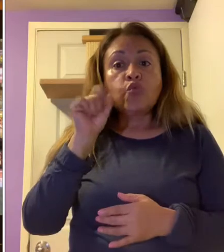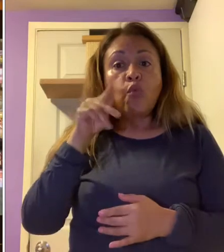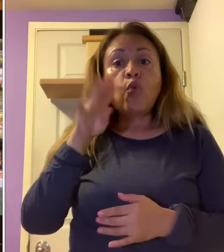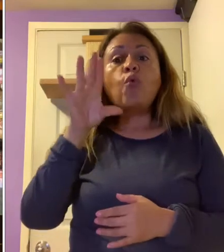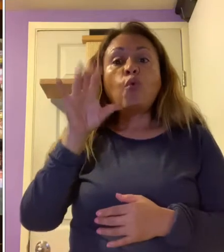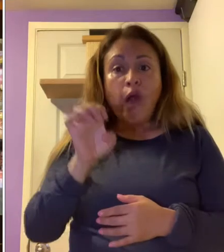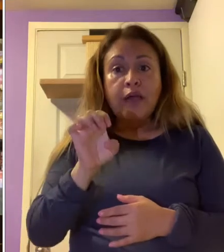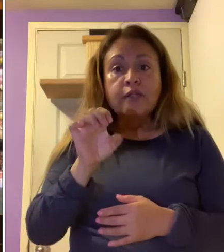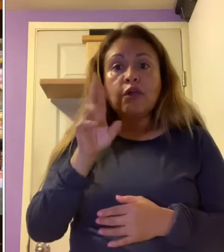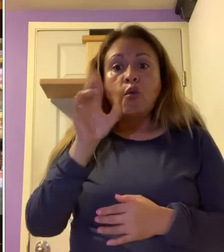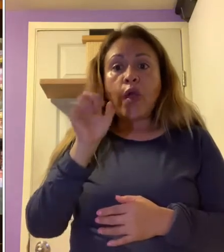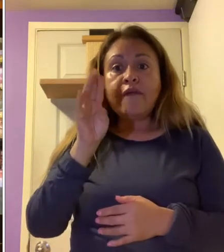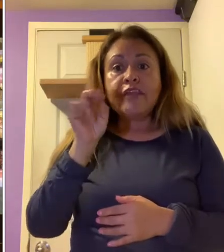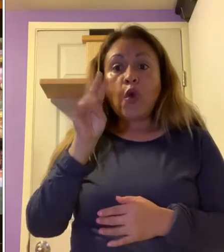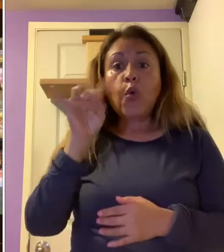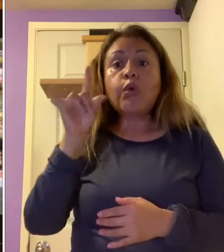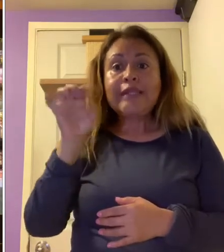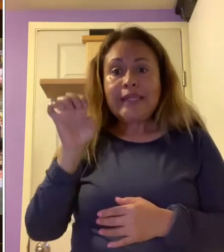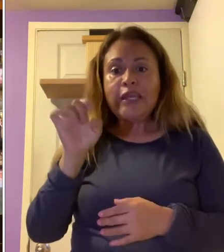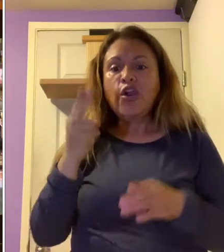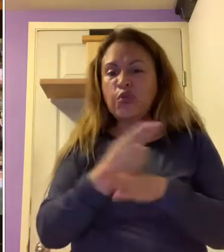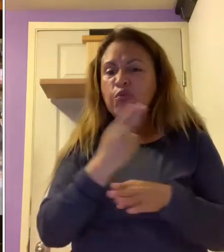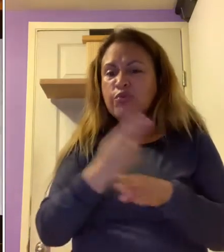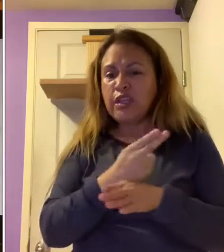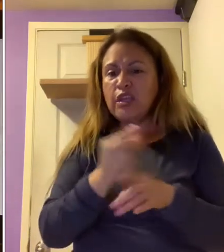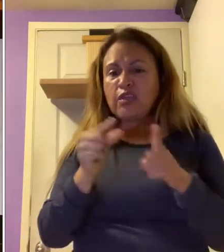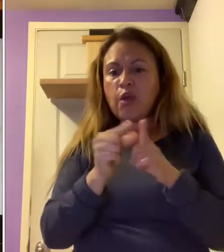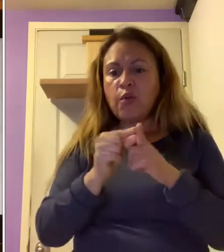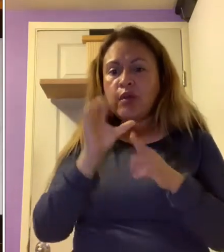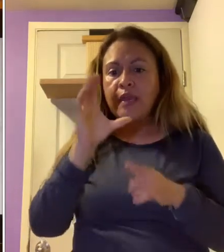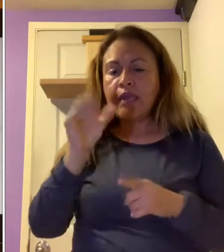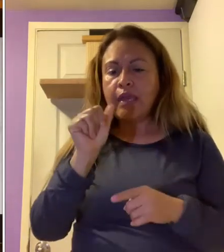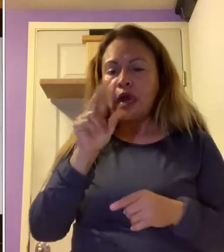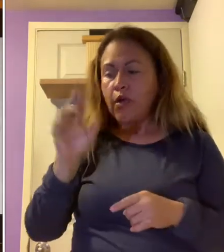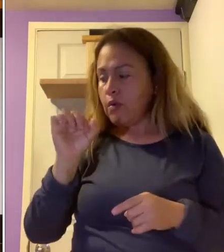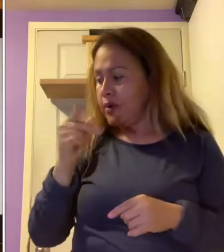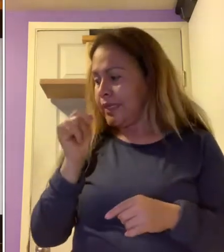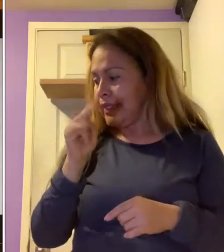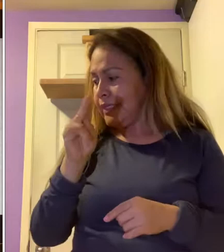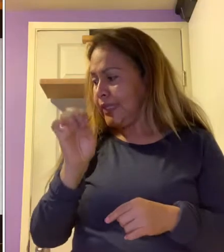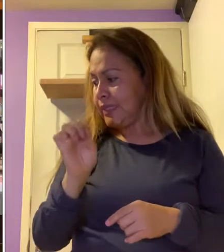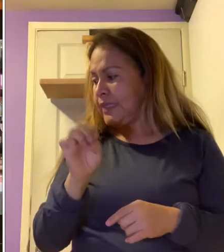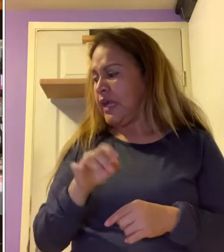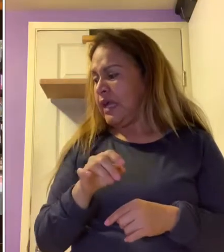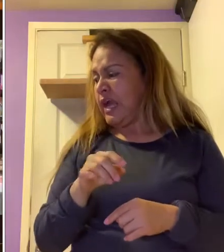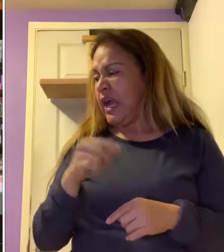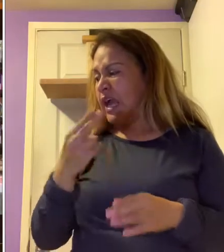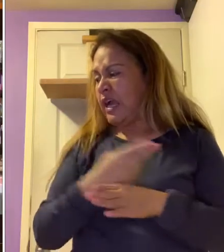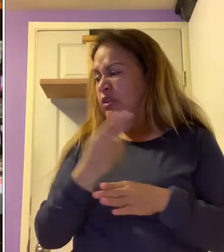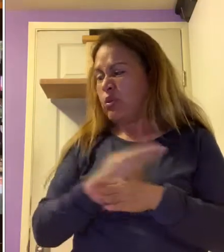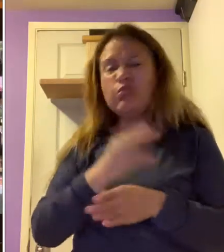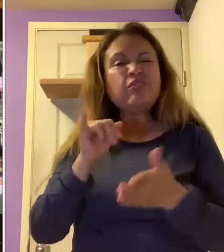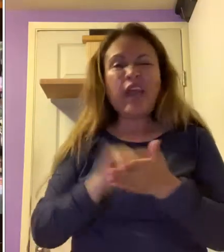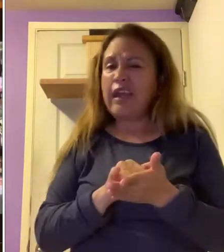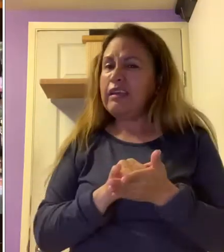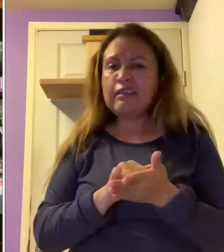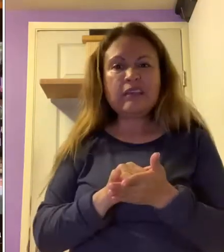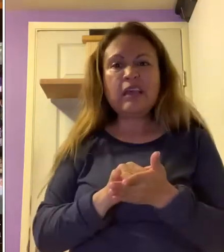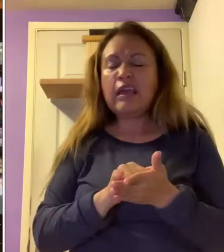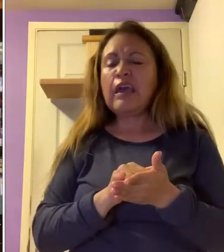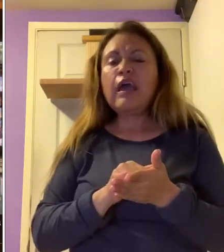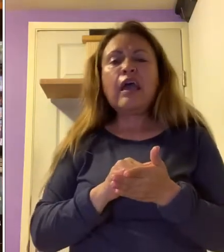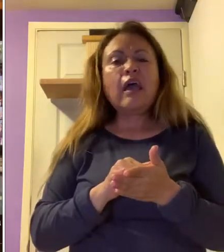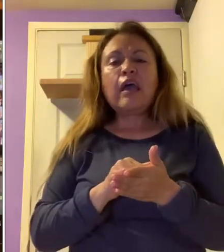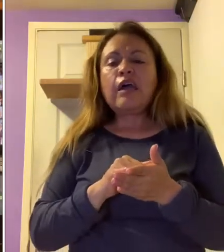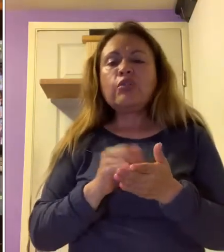squash and ravioli. And it says in the ricotta cheese, they're using carrageenan. Why are they doing that? So many brands are moving away from carrageenan, and